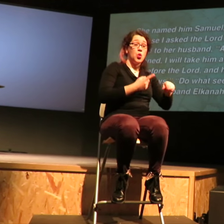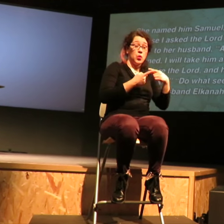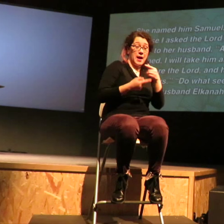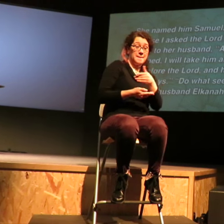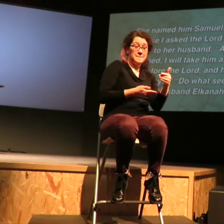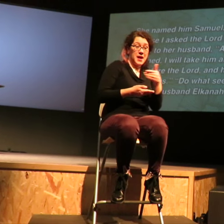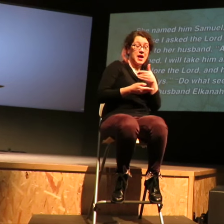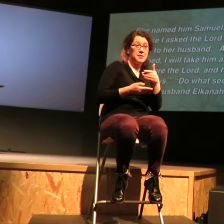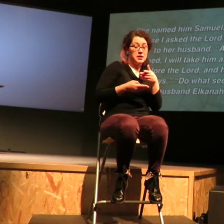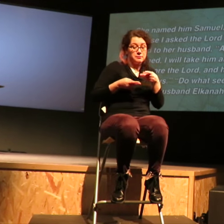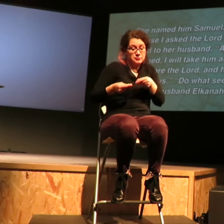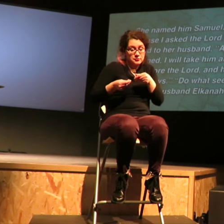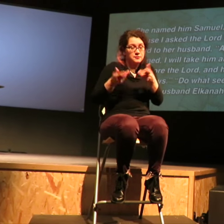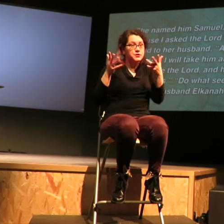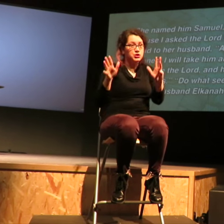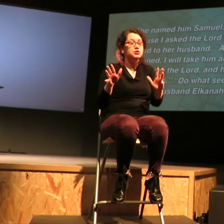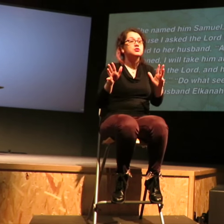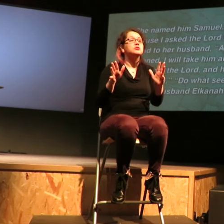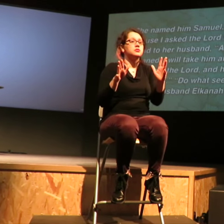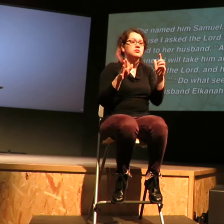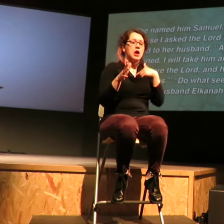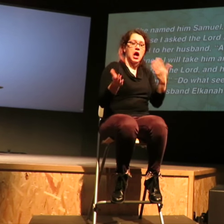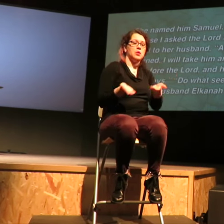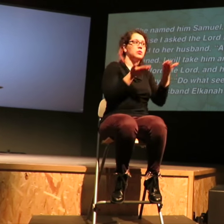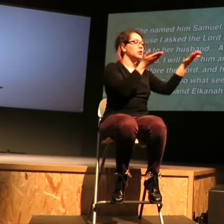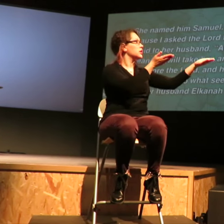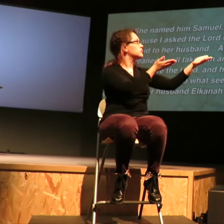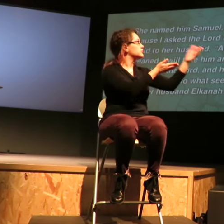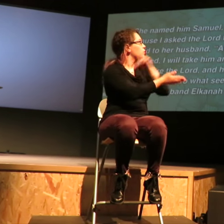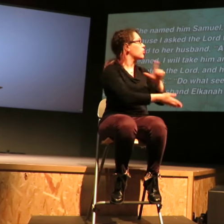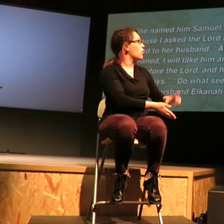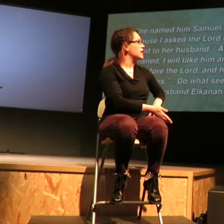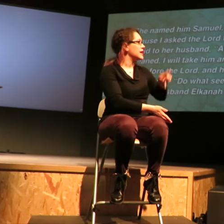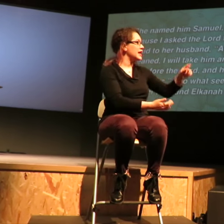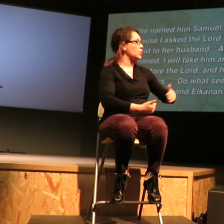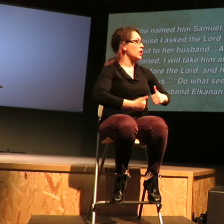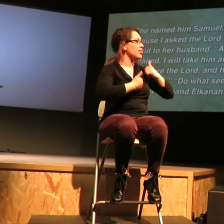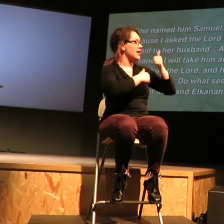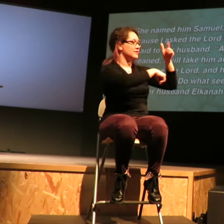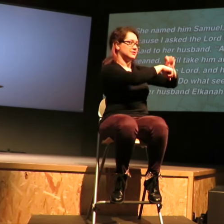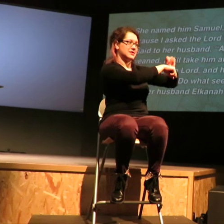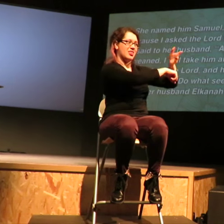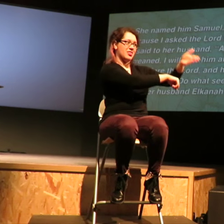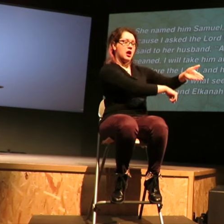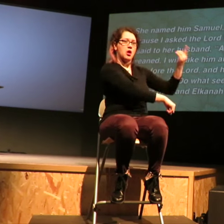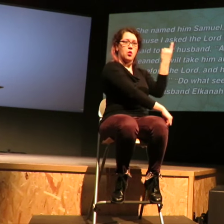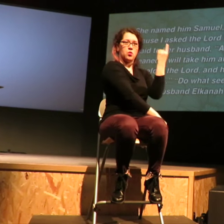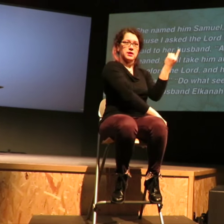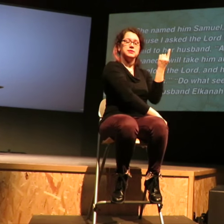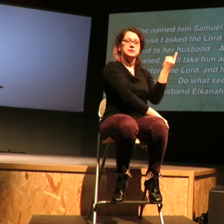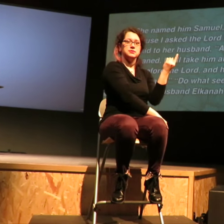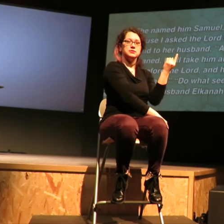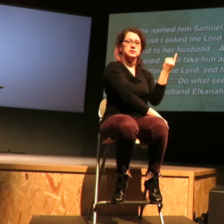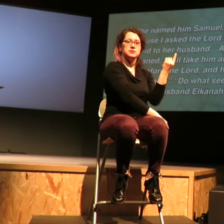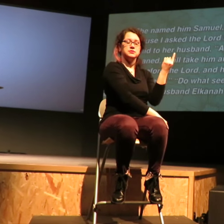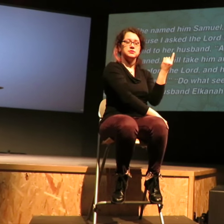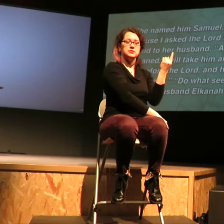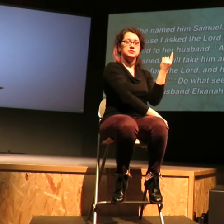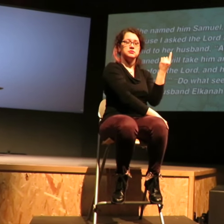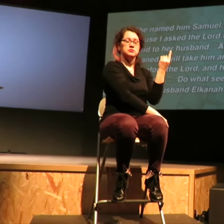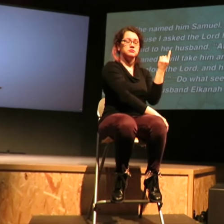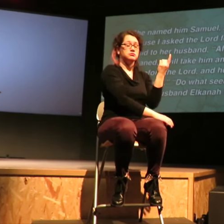and present him before the Lord, and he will live there always. Do what